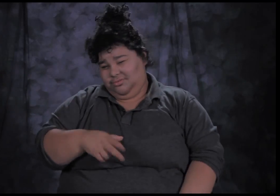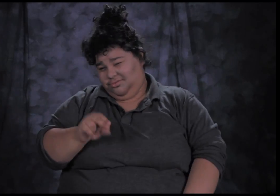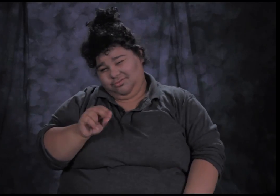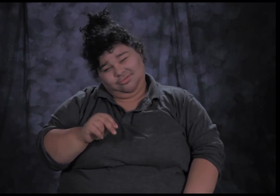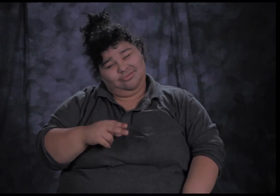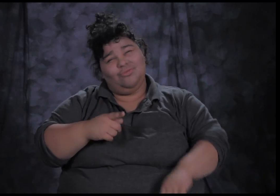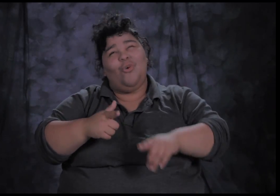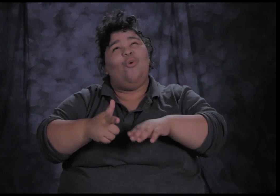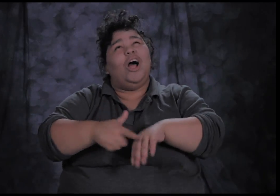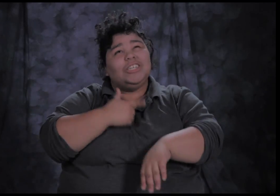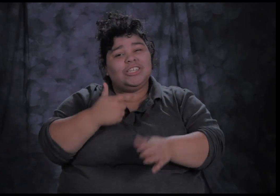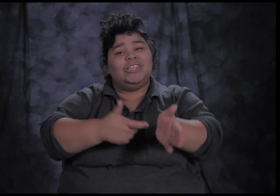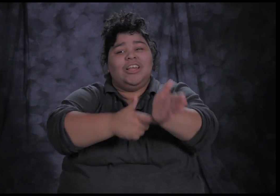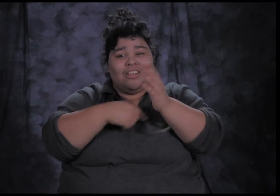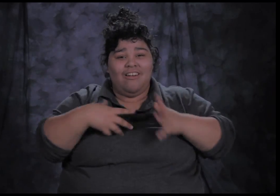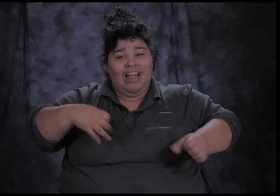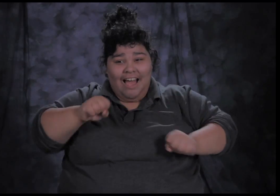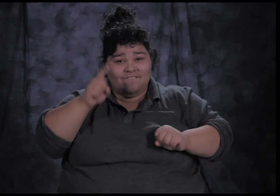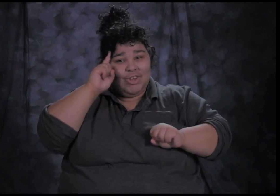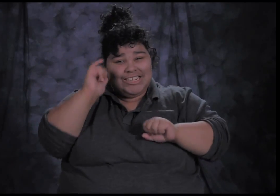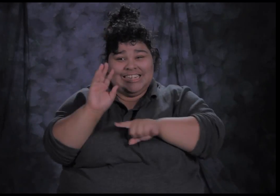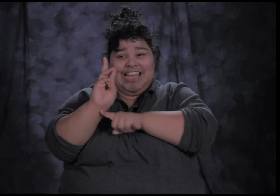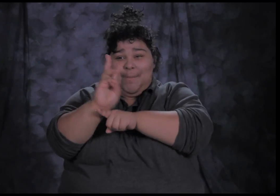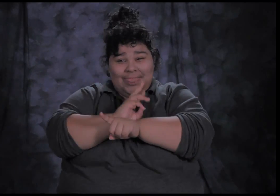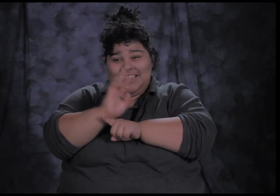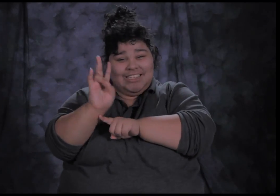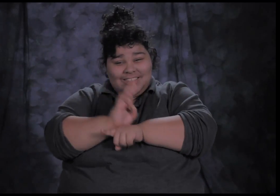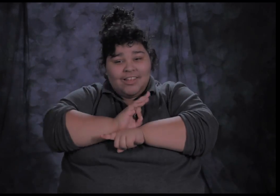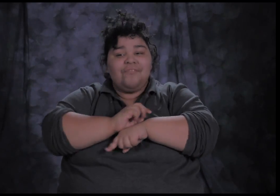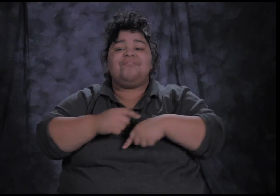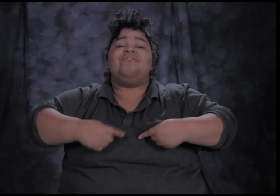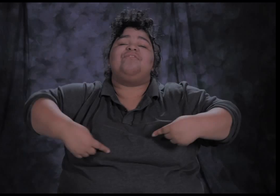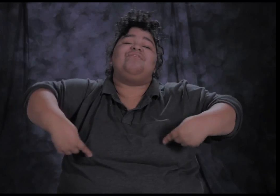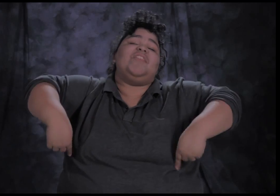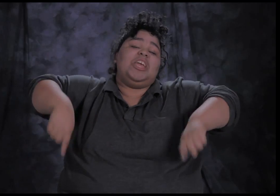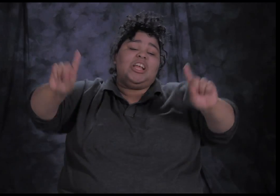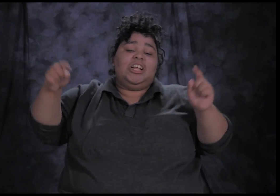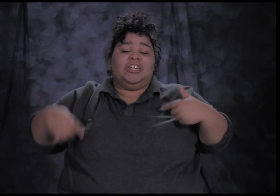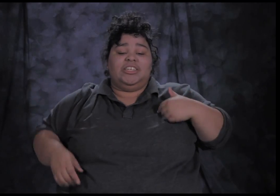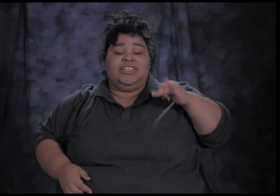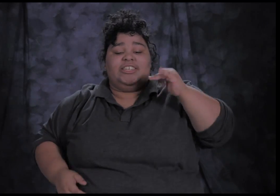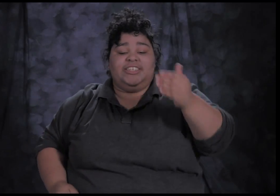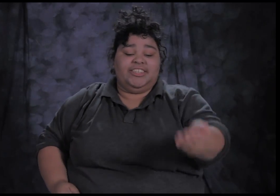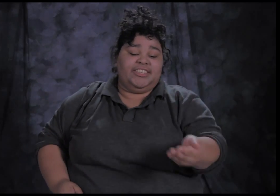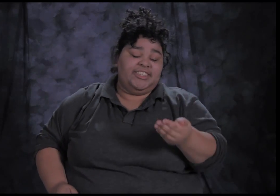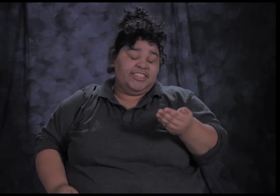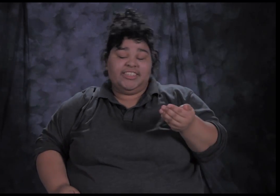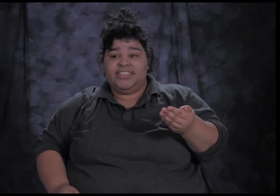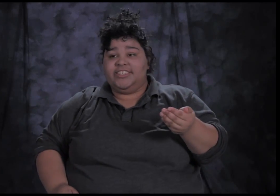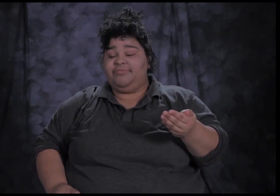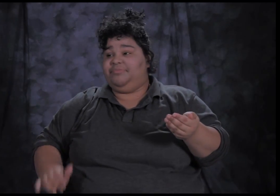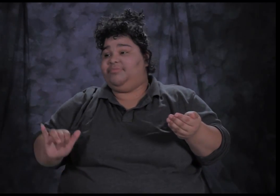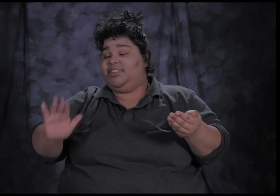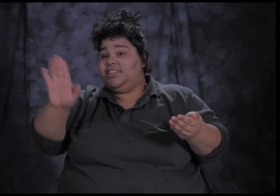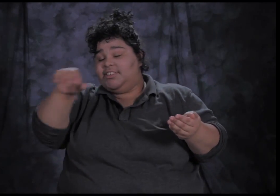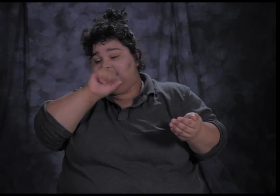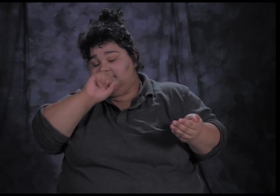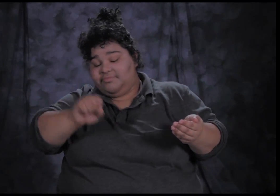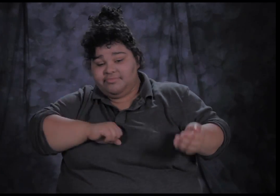and I found out a lot more of information. I talked with some social workers there and I had these really heavy conversations.